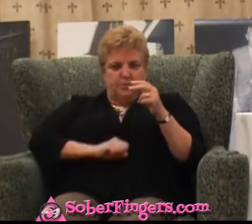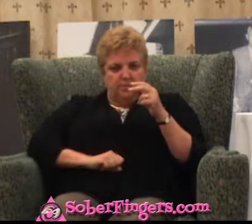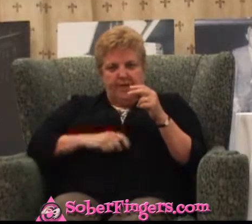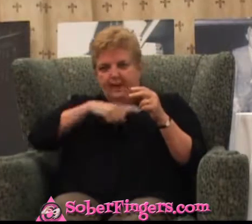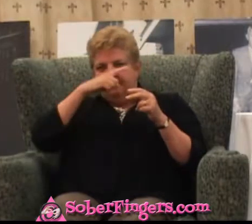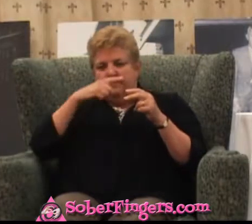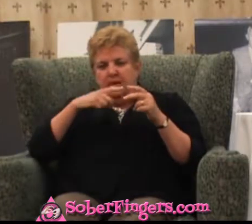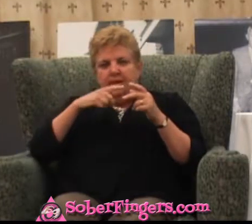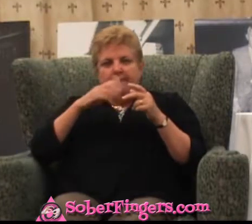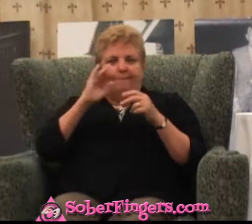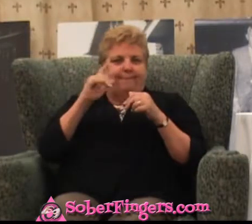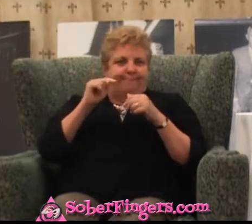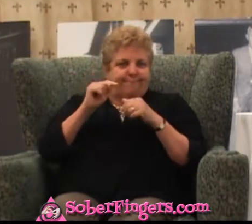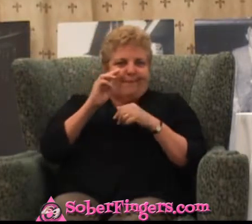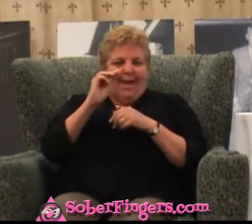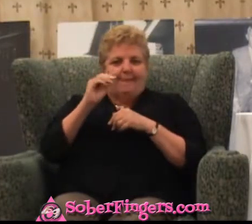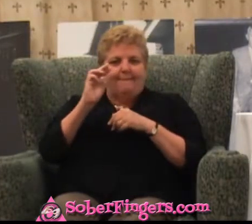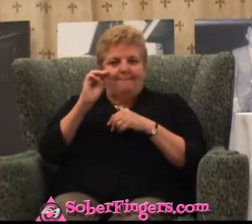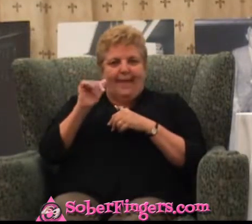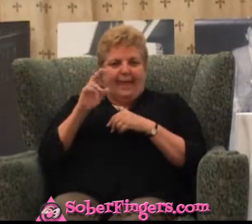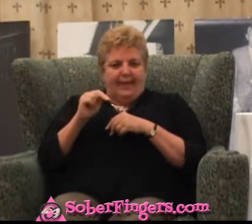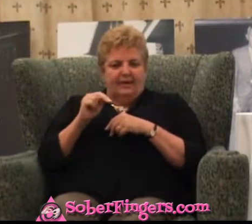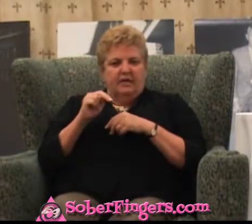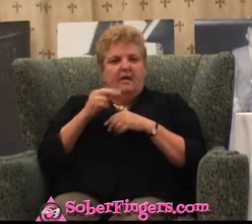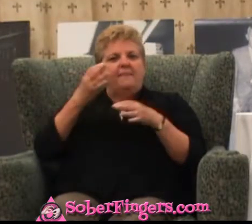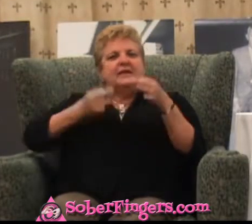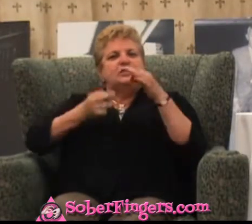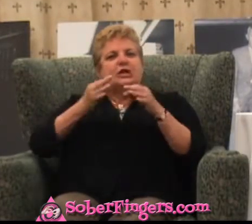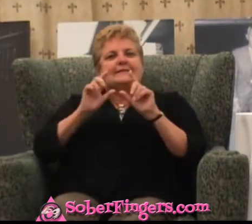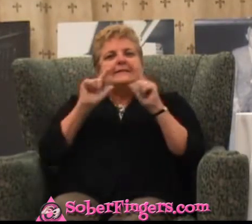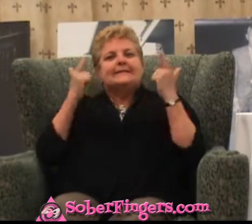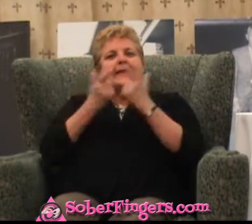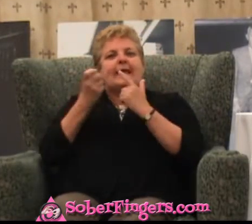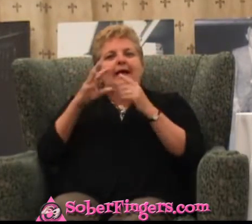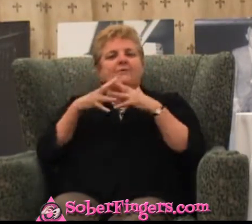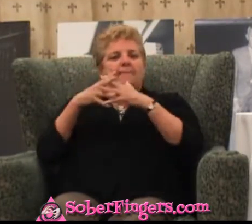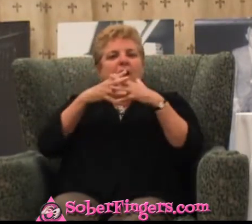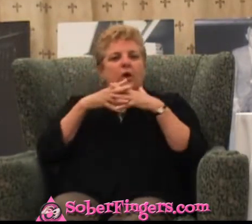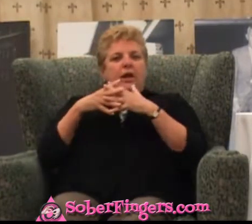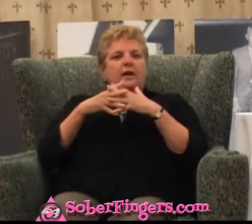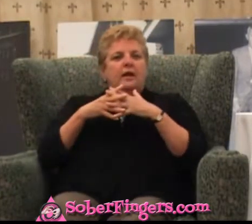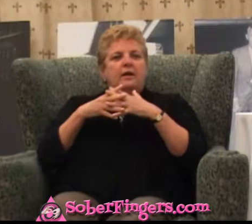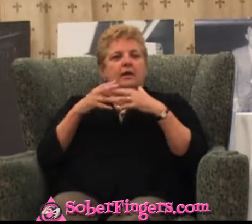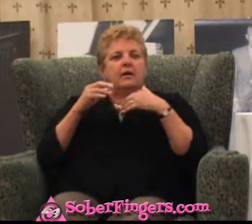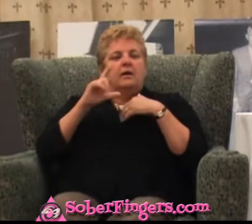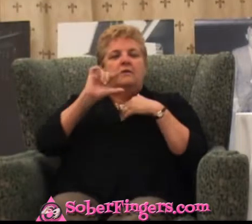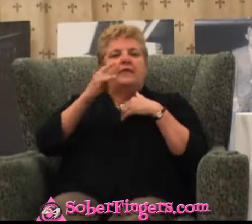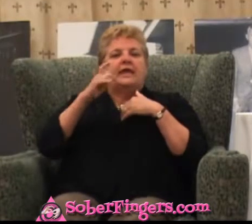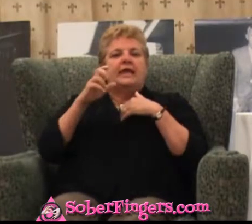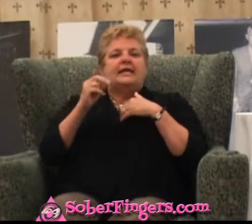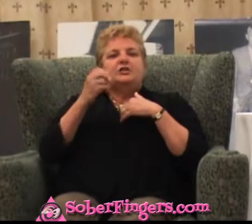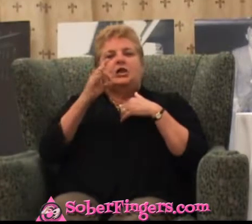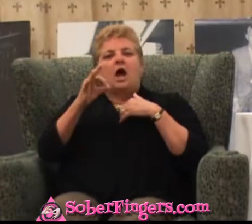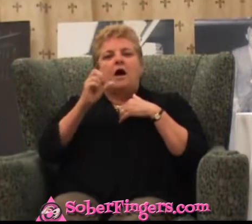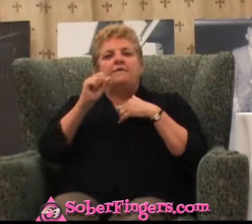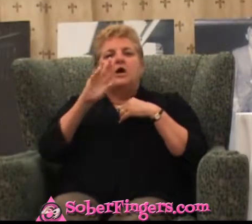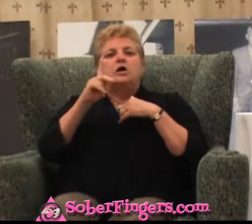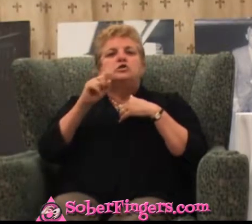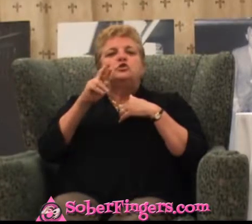Hawkman, the Atom, the Justice League of America. They had a book called The Legion of Superheroes. And I